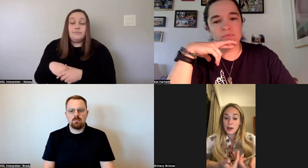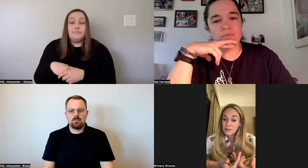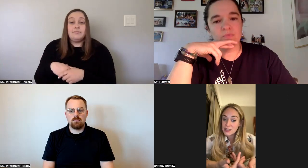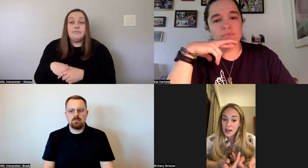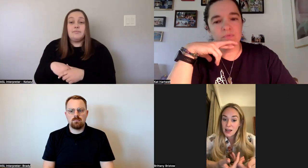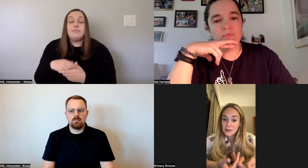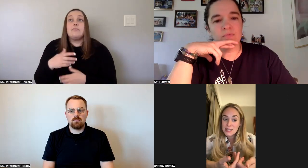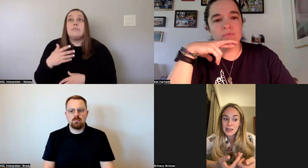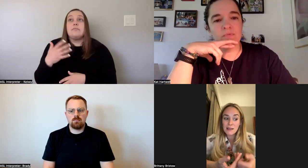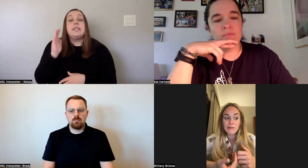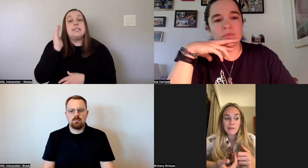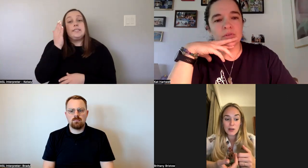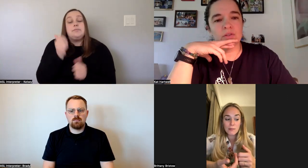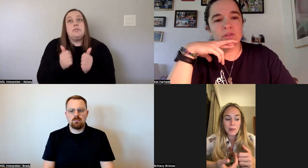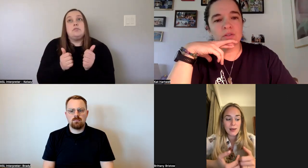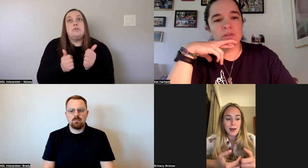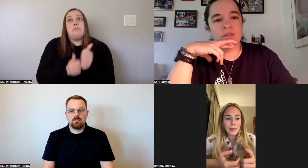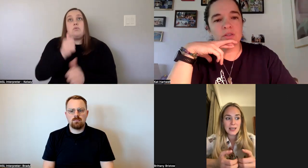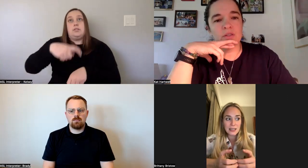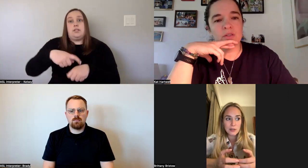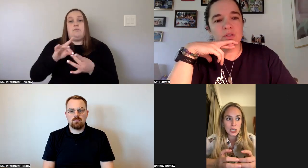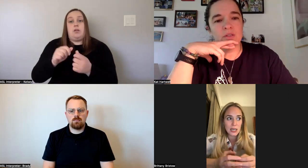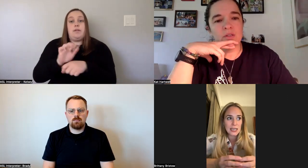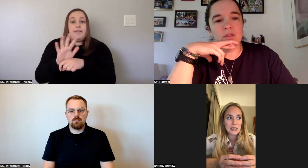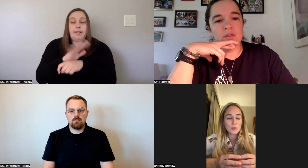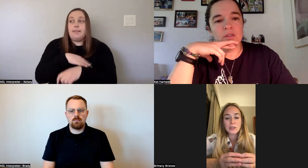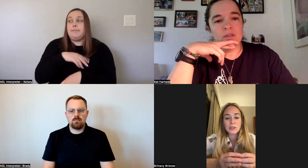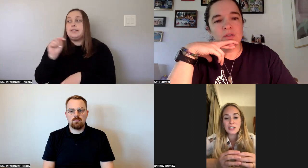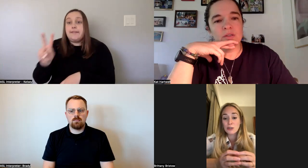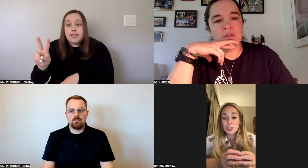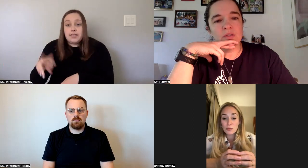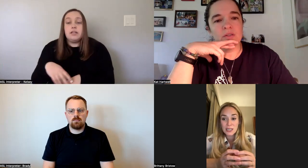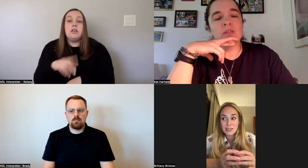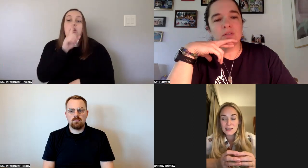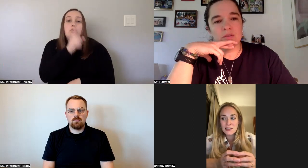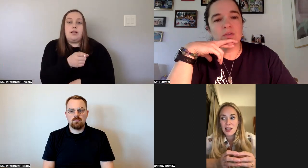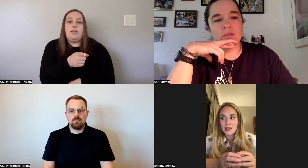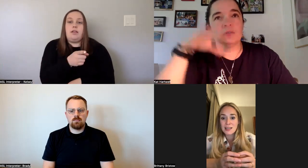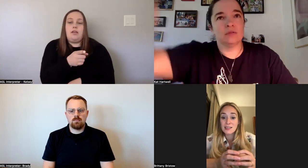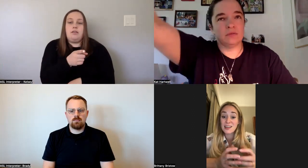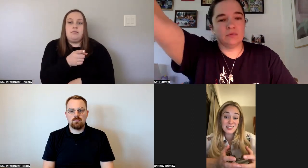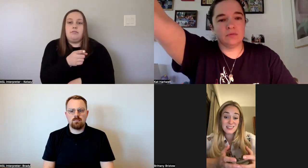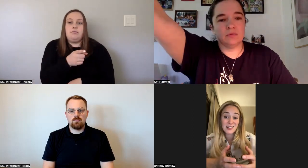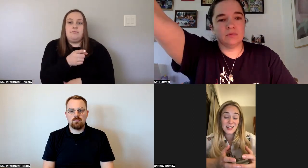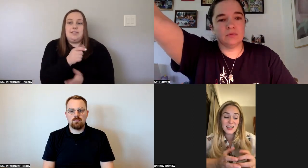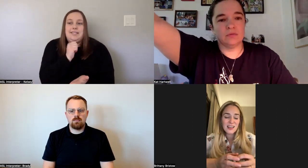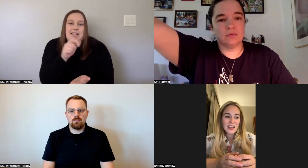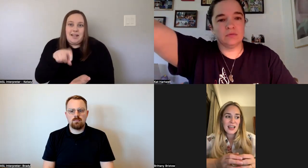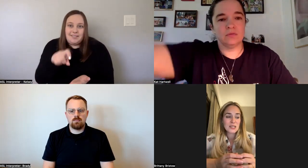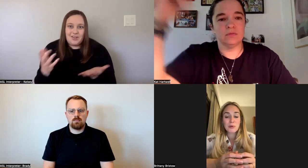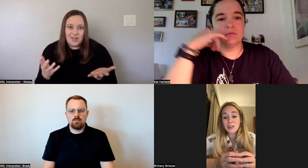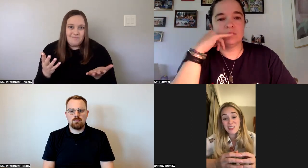a lot of the times in film and television, it's really gratuitous and